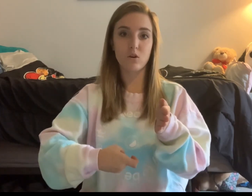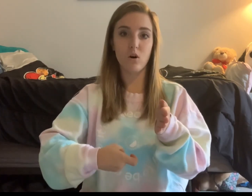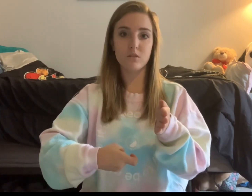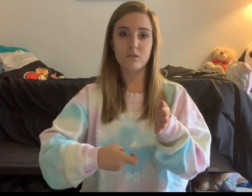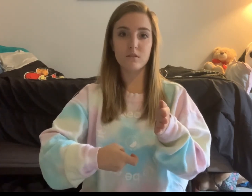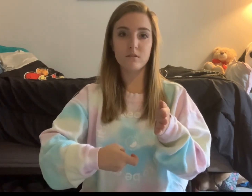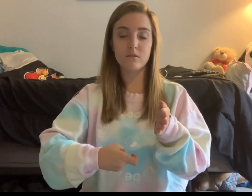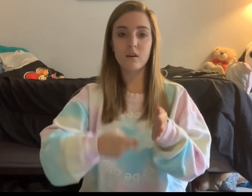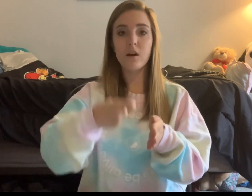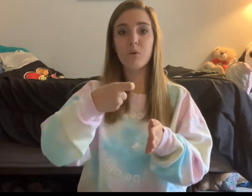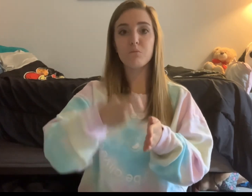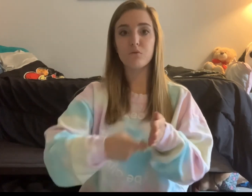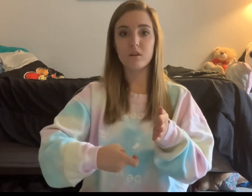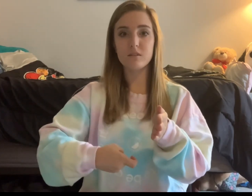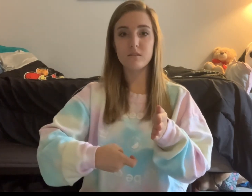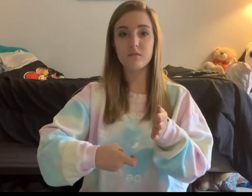cost. Price.